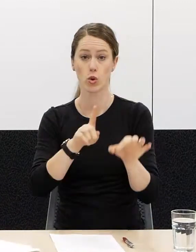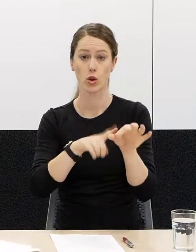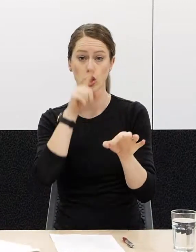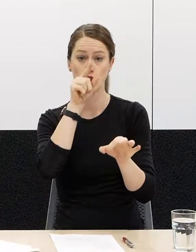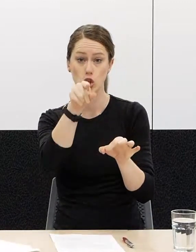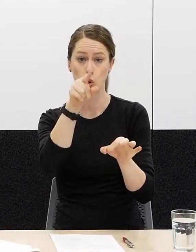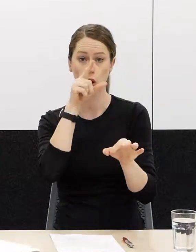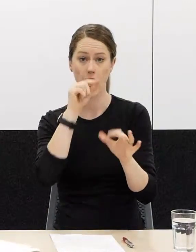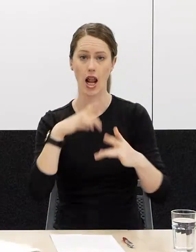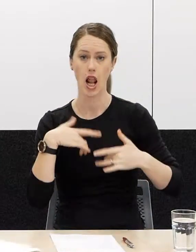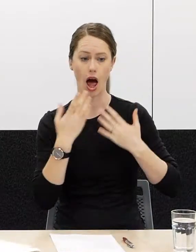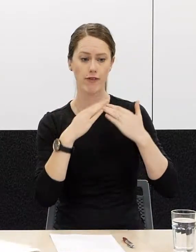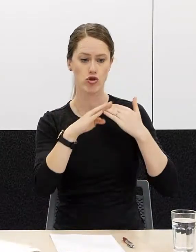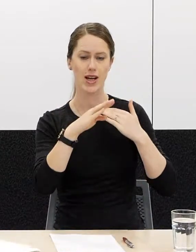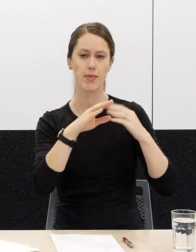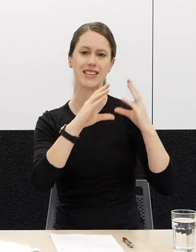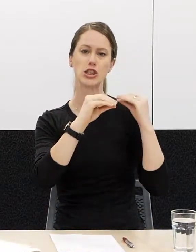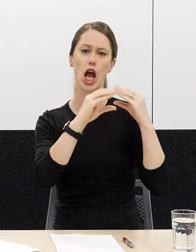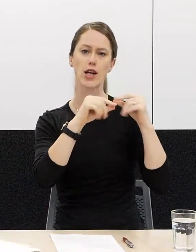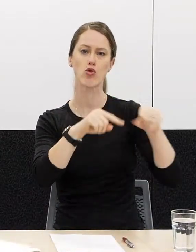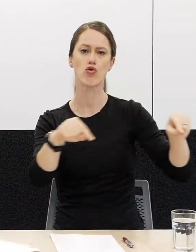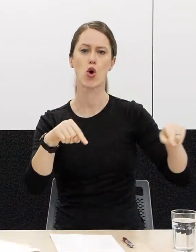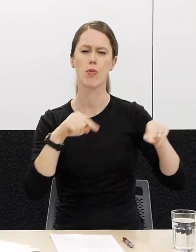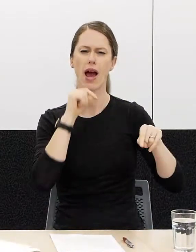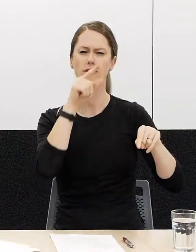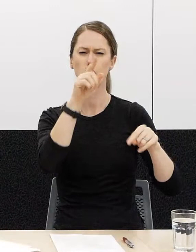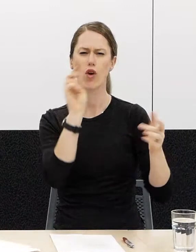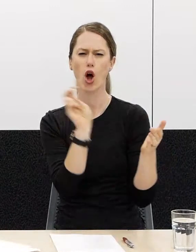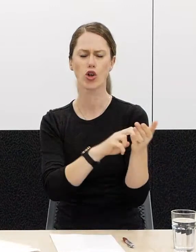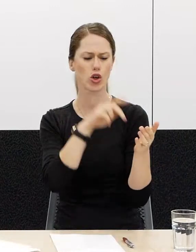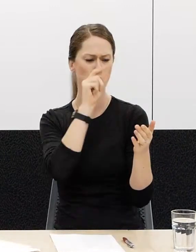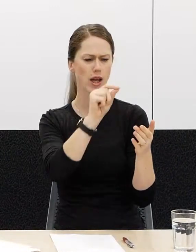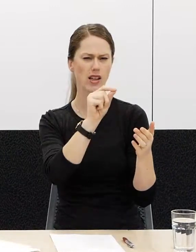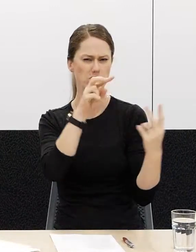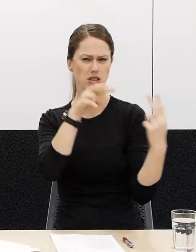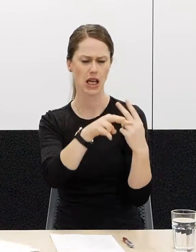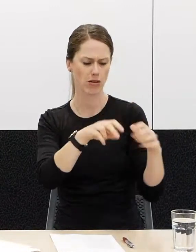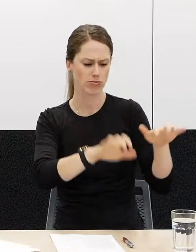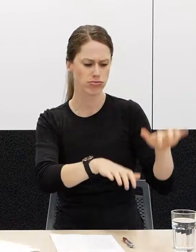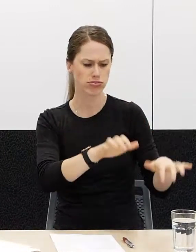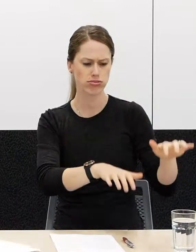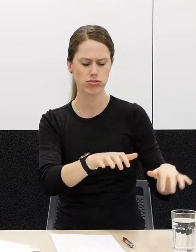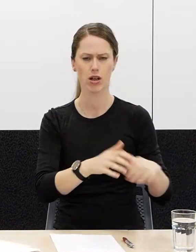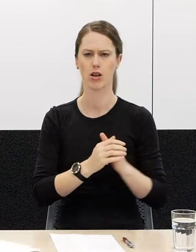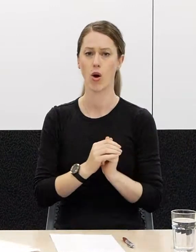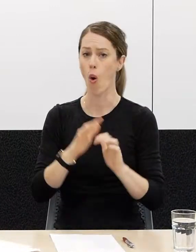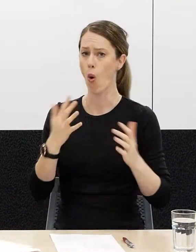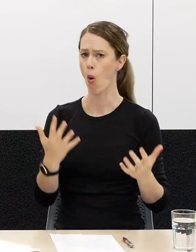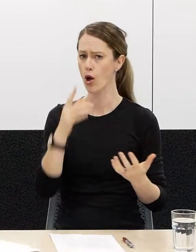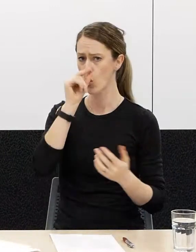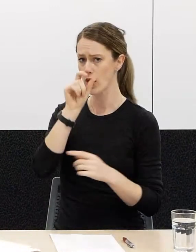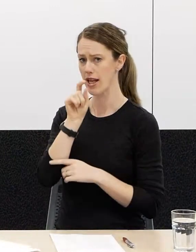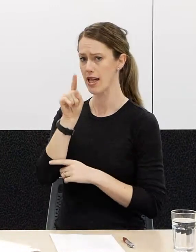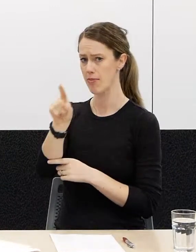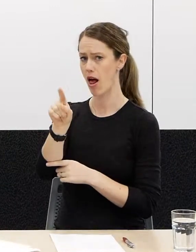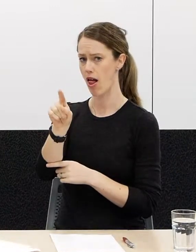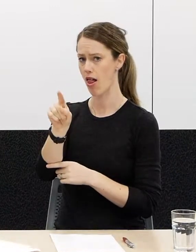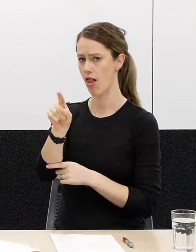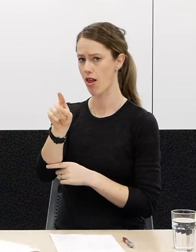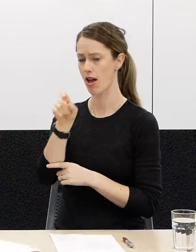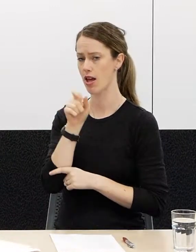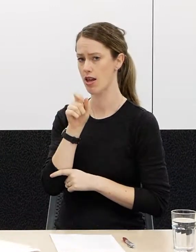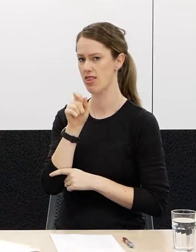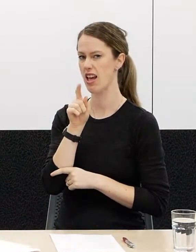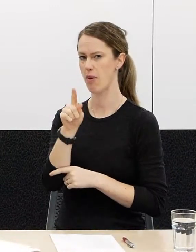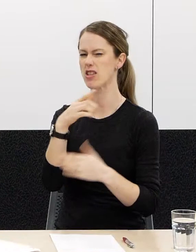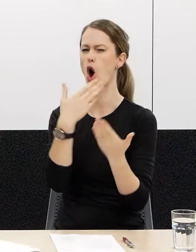through the live stream chat room on, if you're logged in, you should be able to see that. Or you can send an email to the email